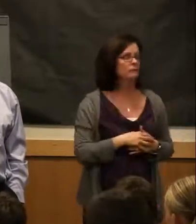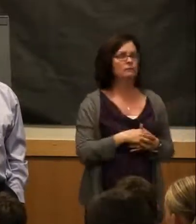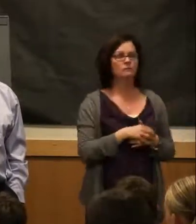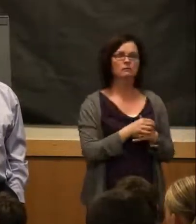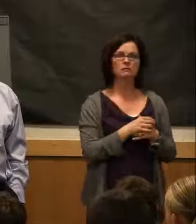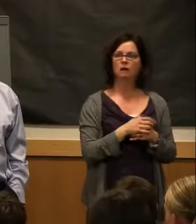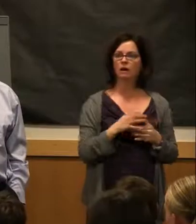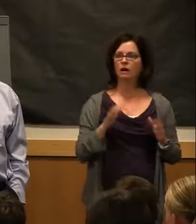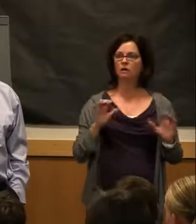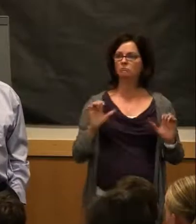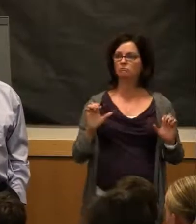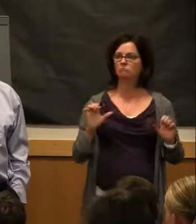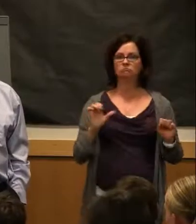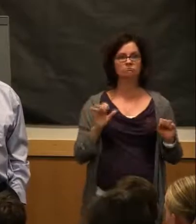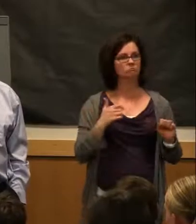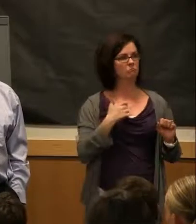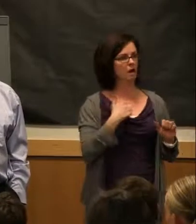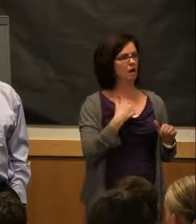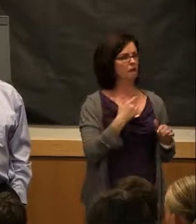I was able to